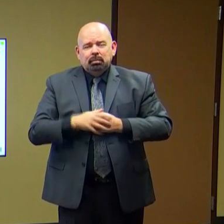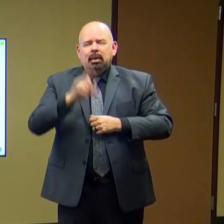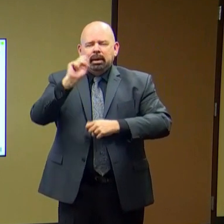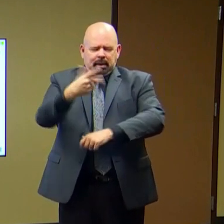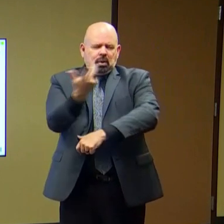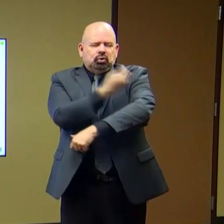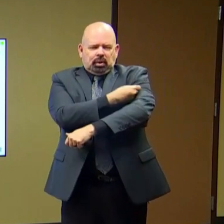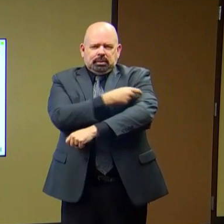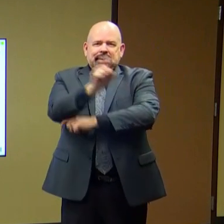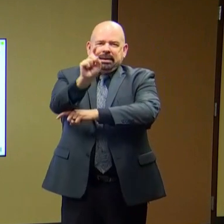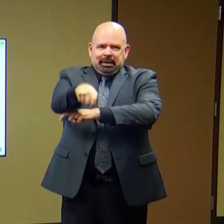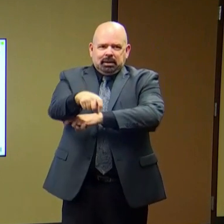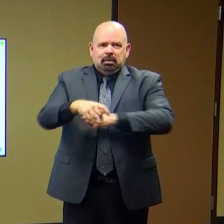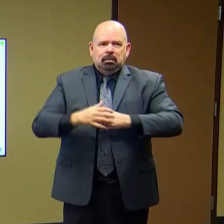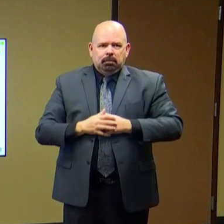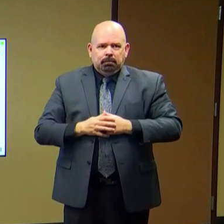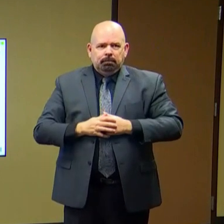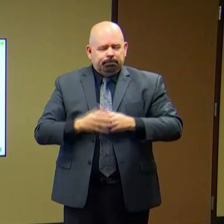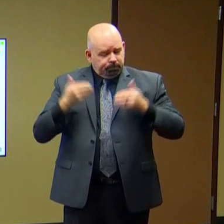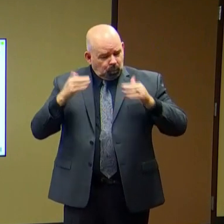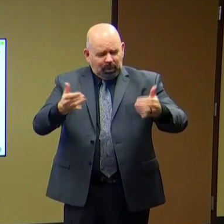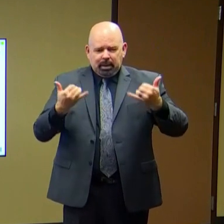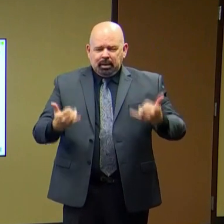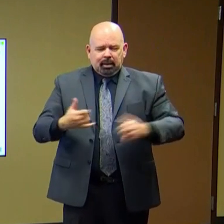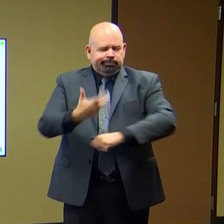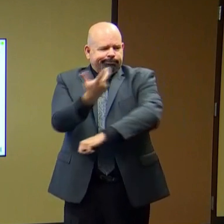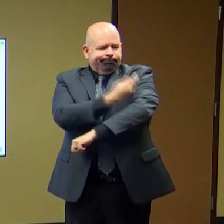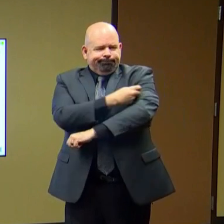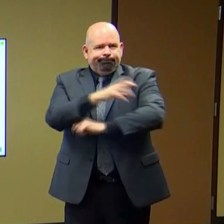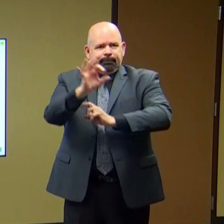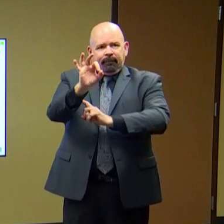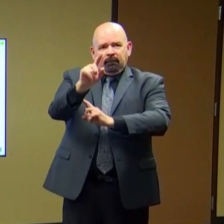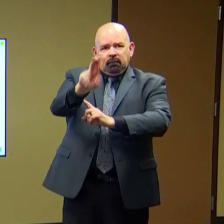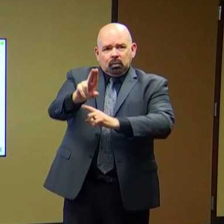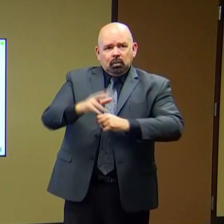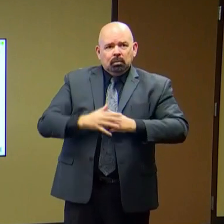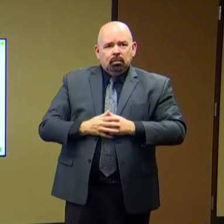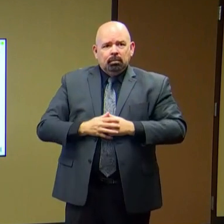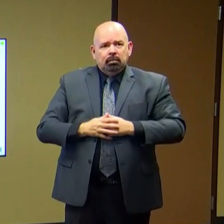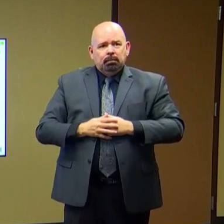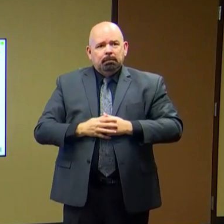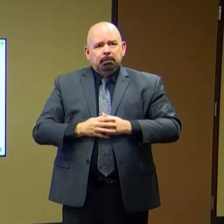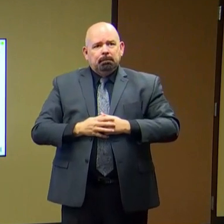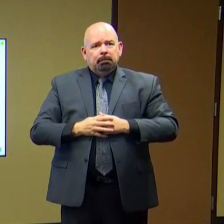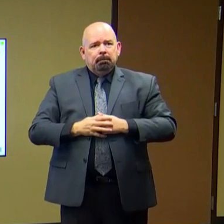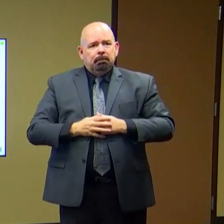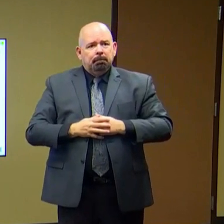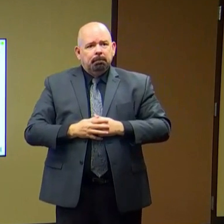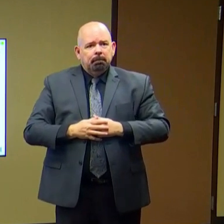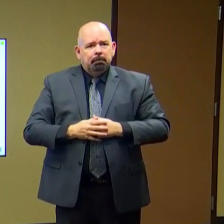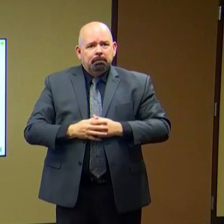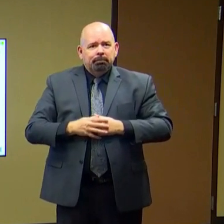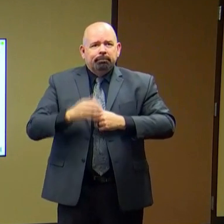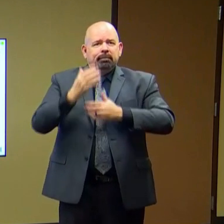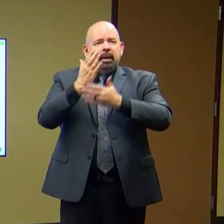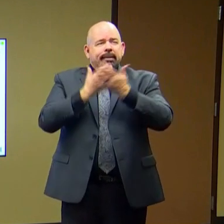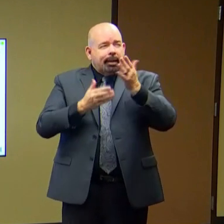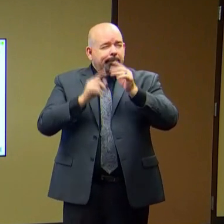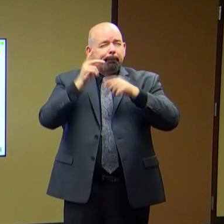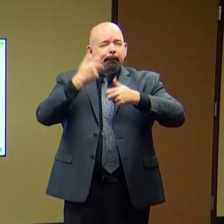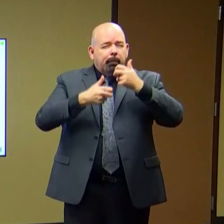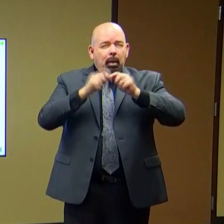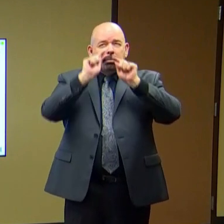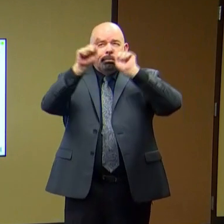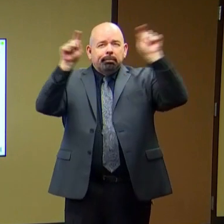know that even though we're having some distribution problems and some delays in our shipments, there